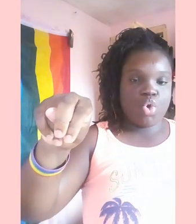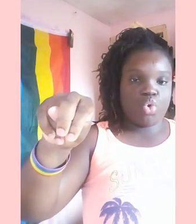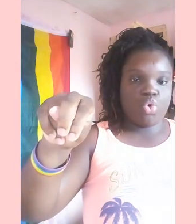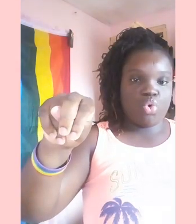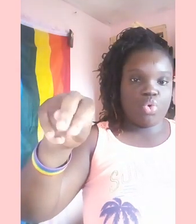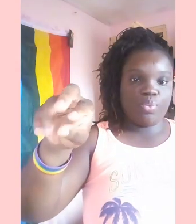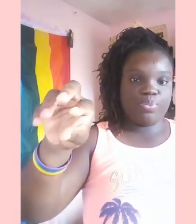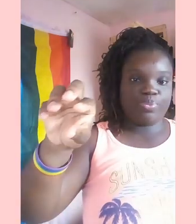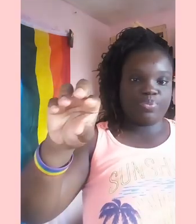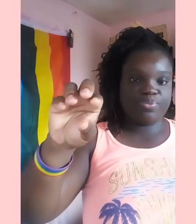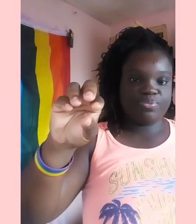O,